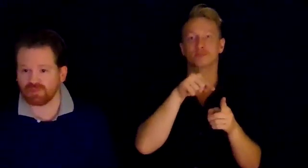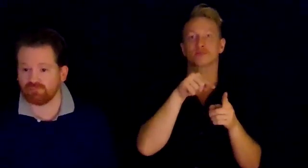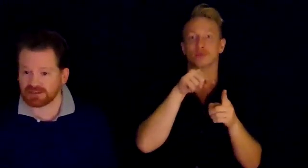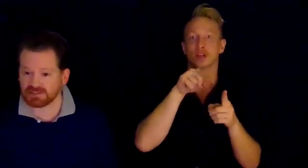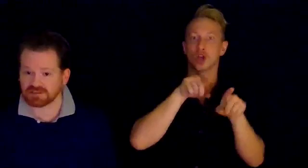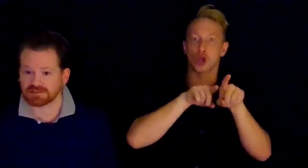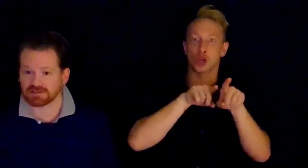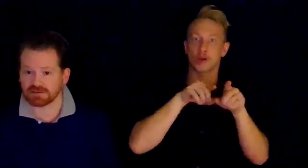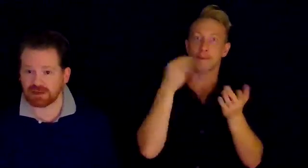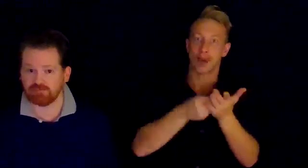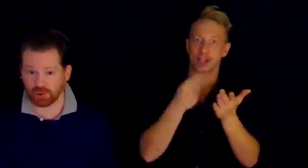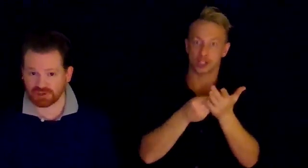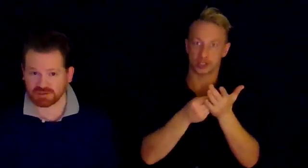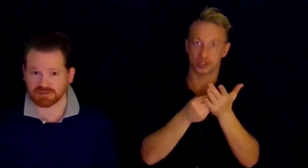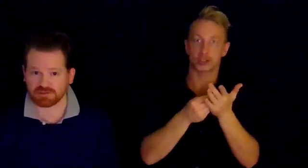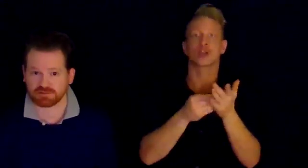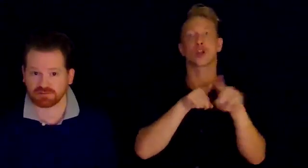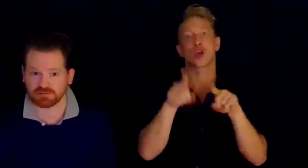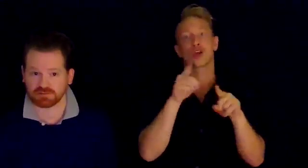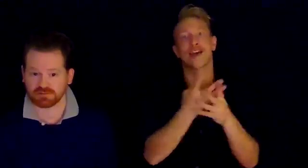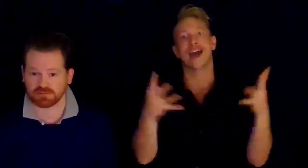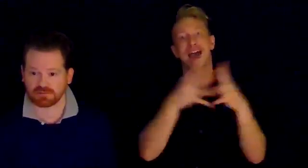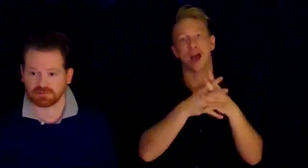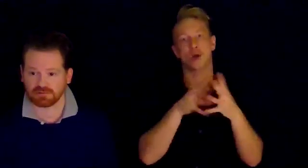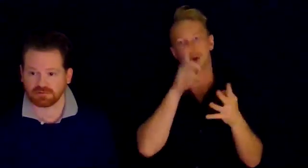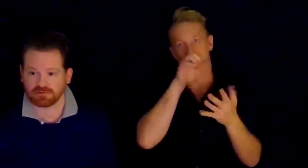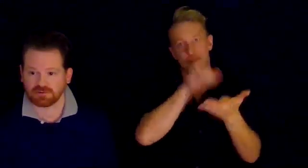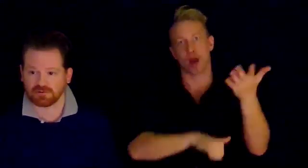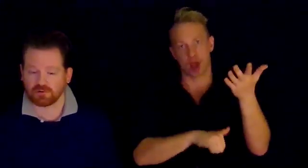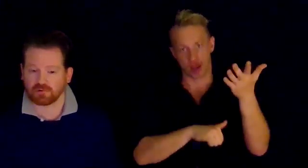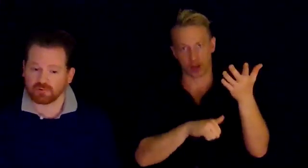learn what the budgets can purchase,